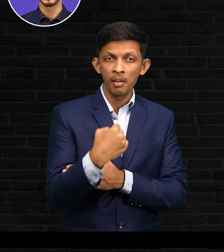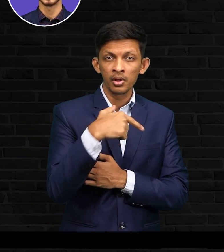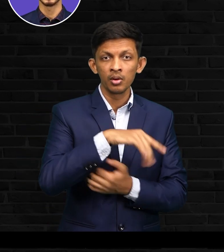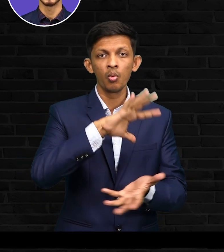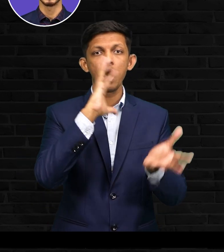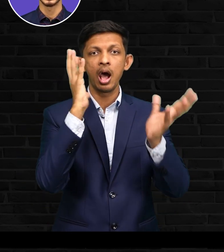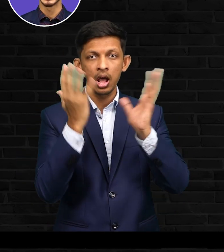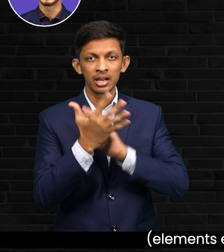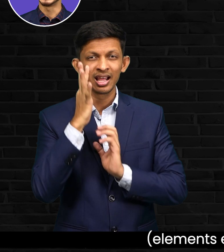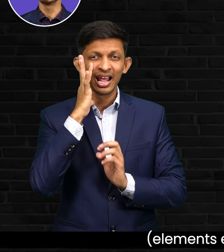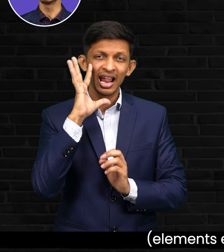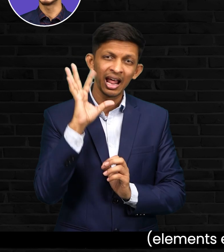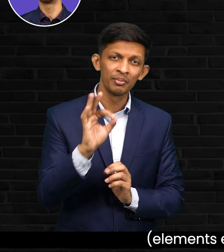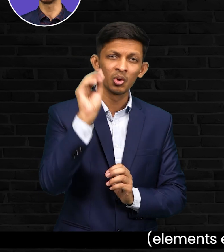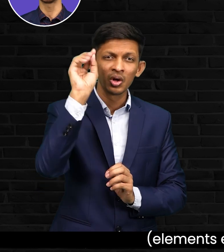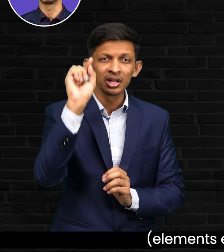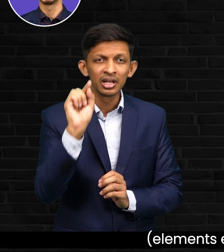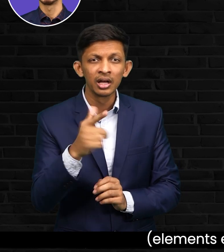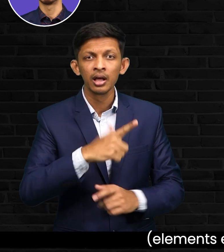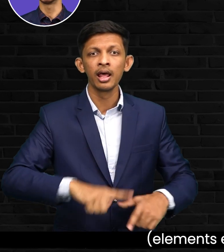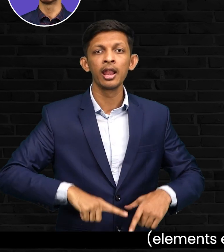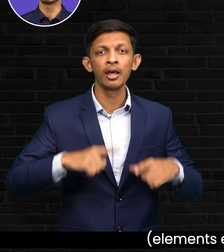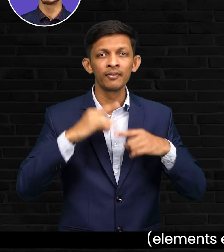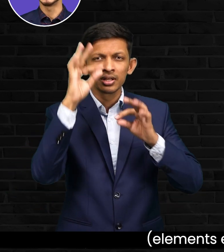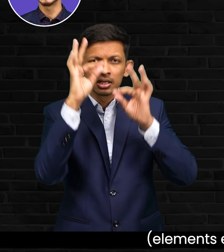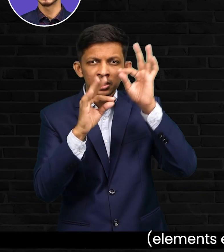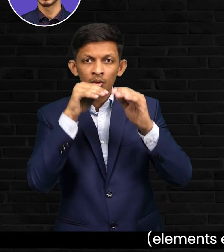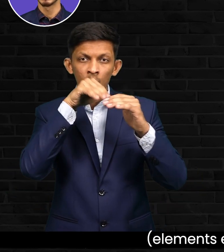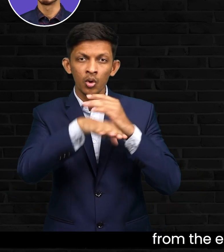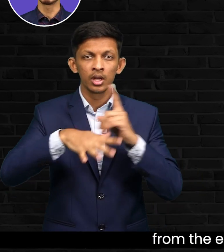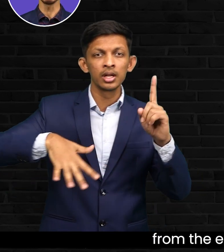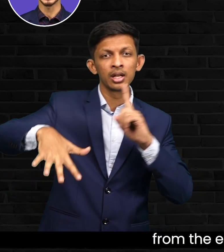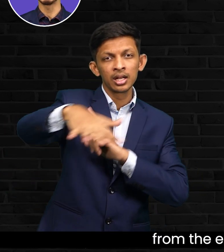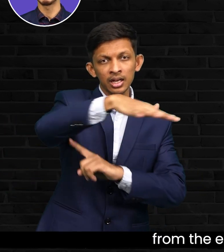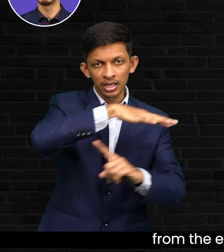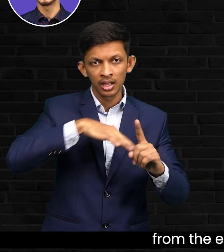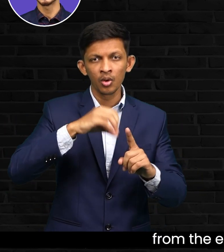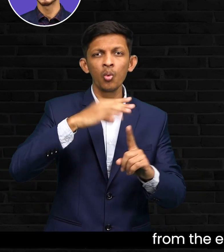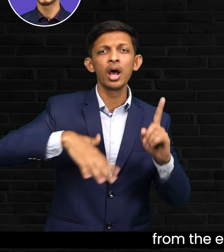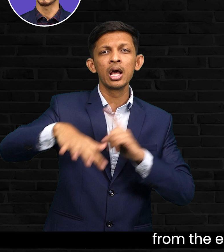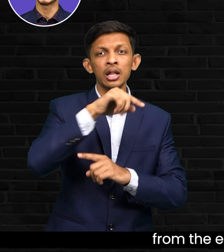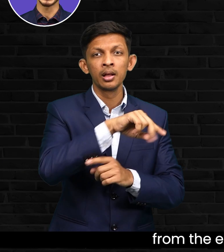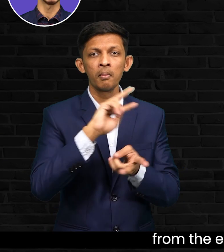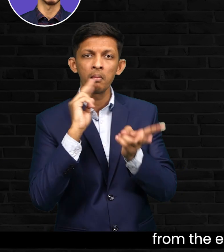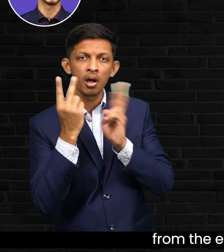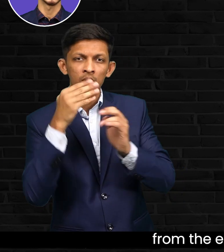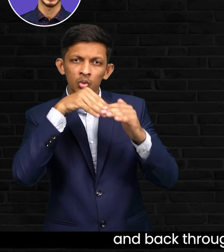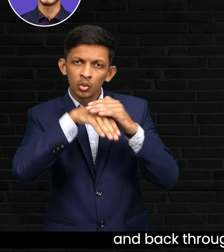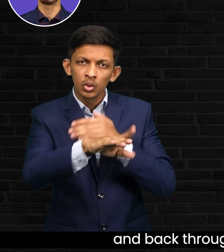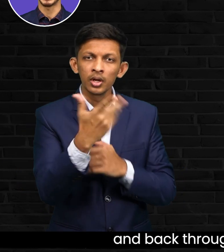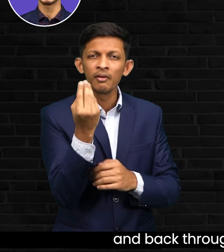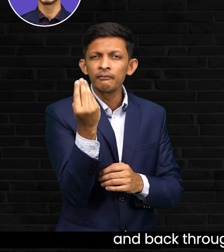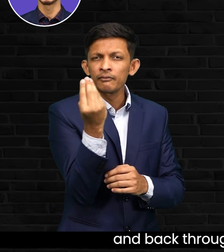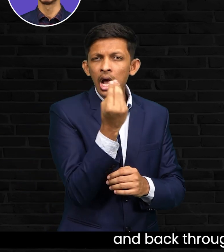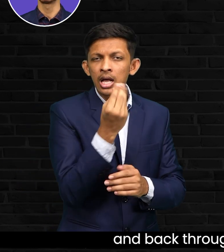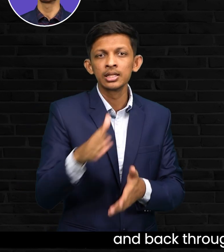earth, elements essential for the living cells from the environment to organisms